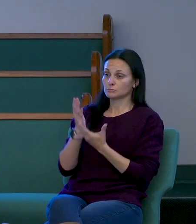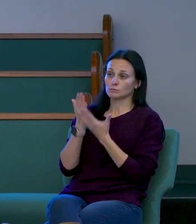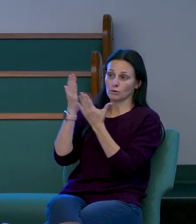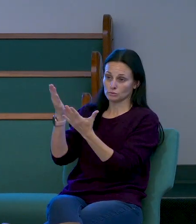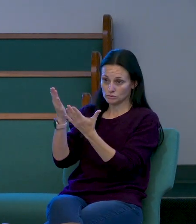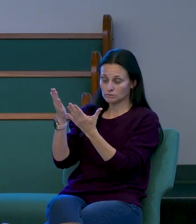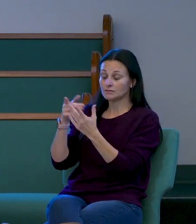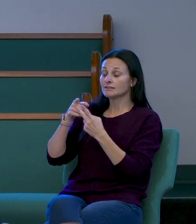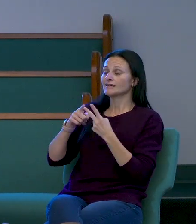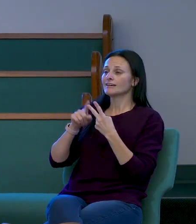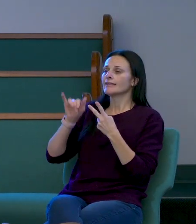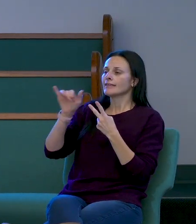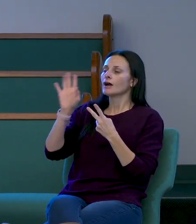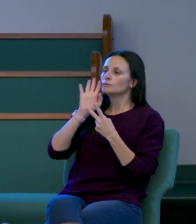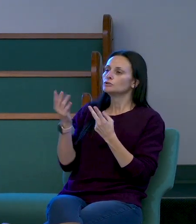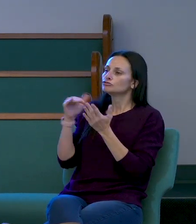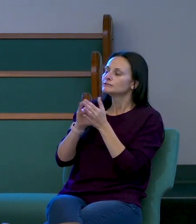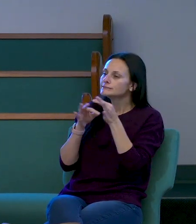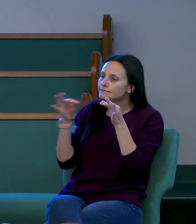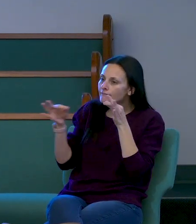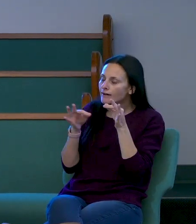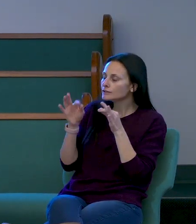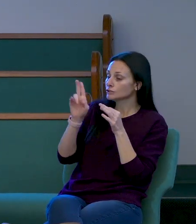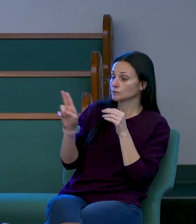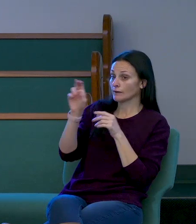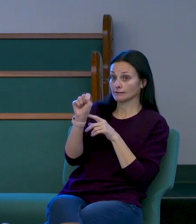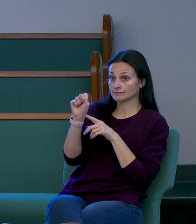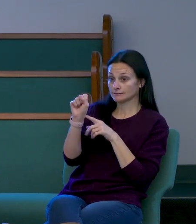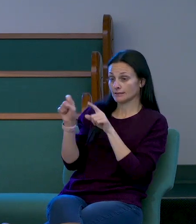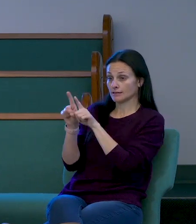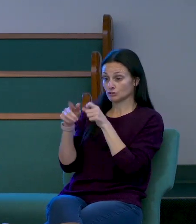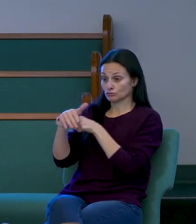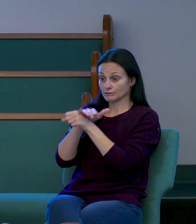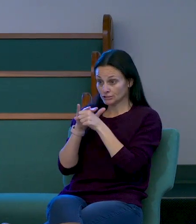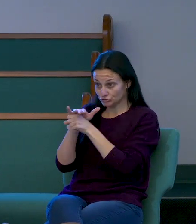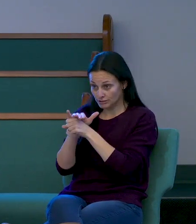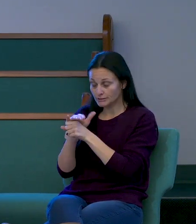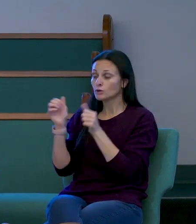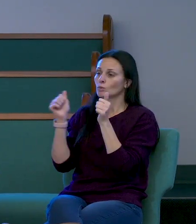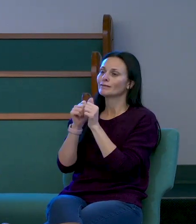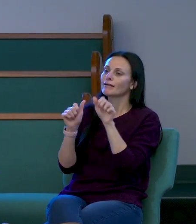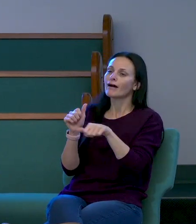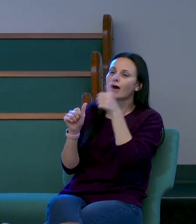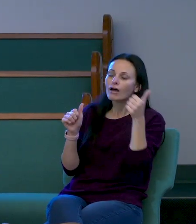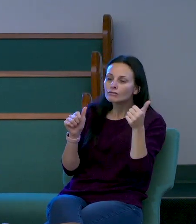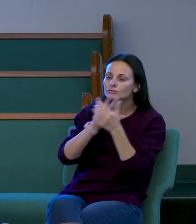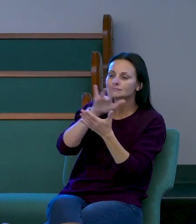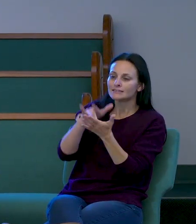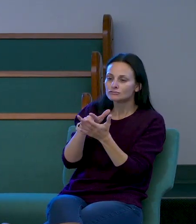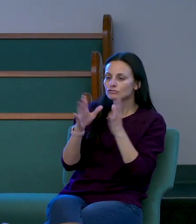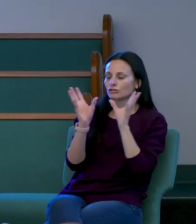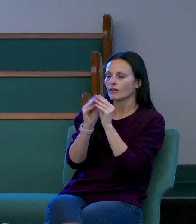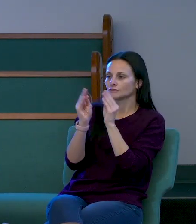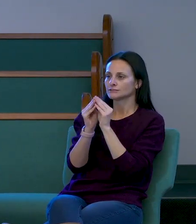move that will redefine the United States as a region along with other central